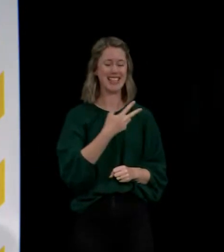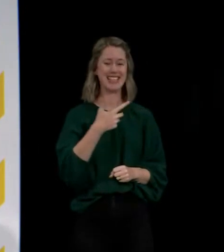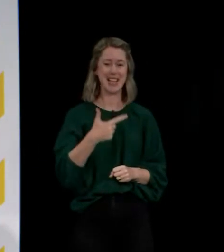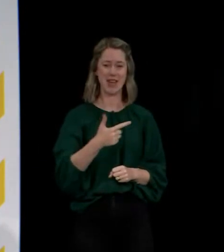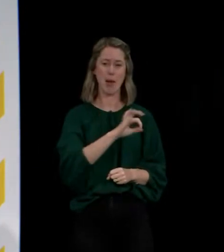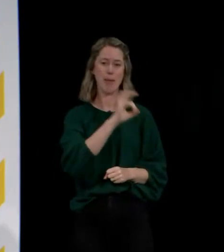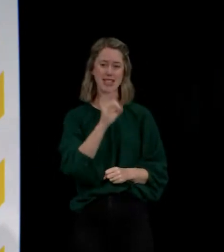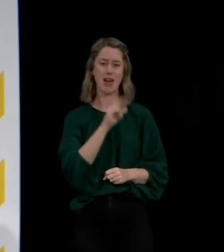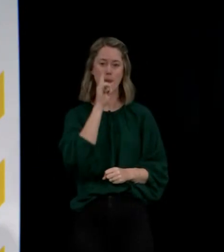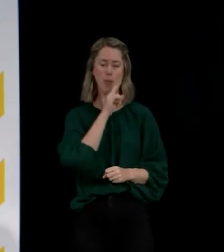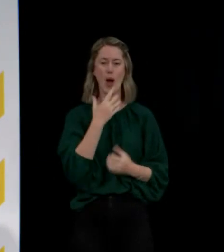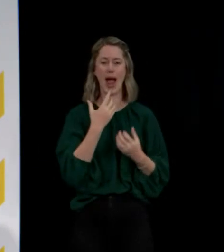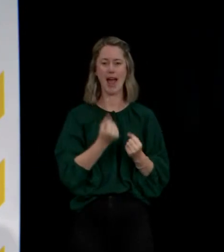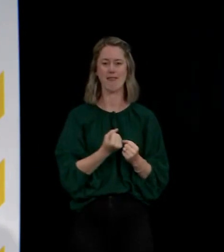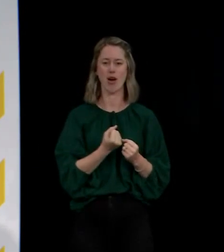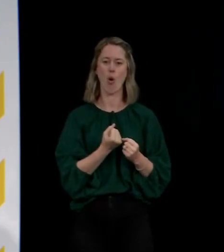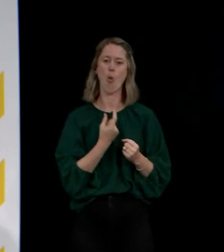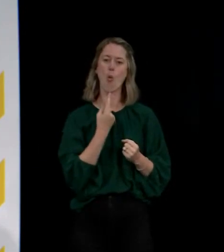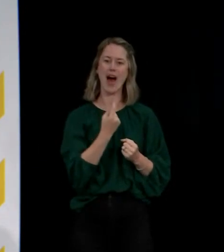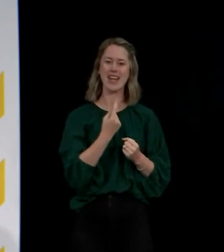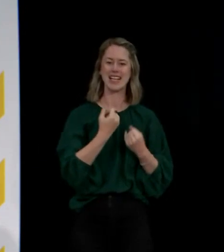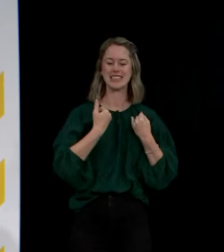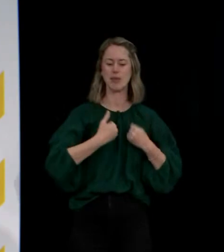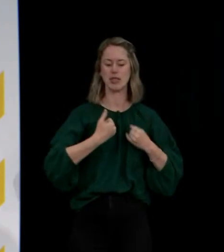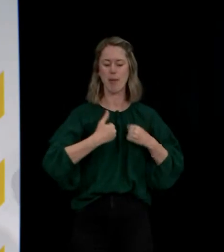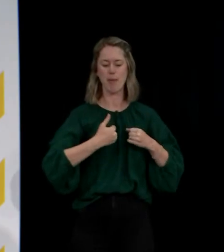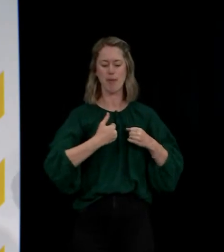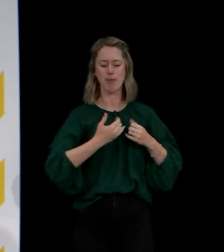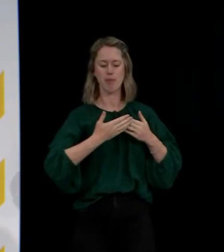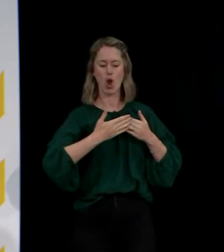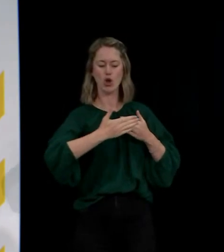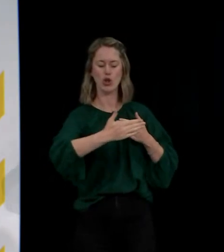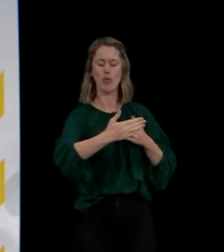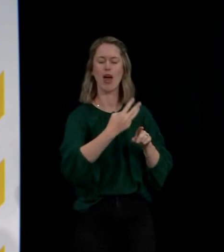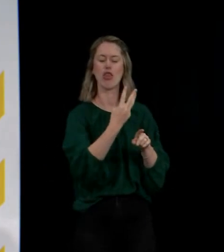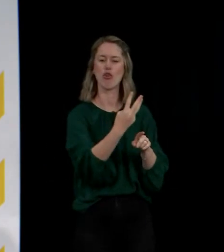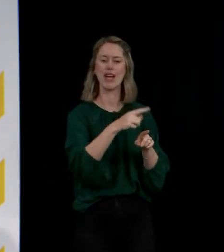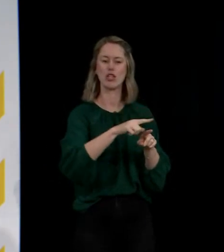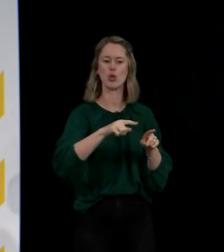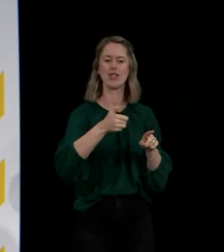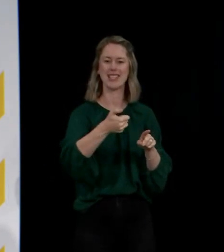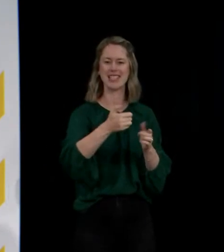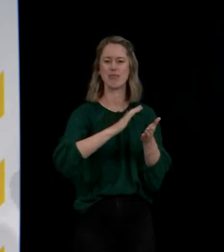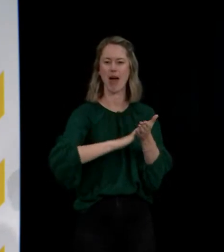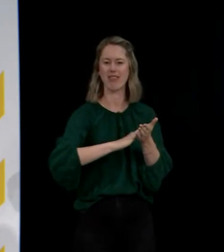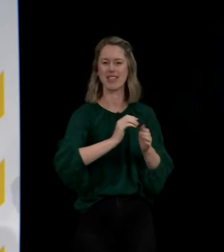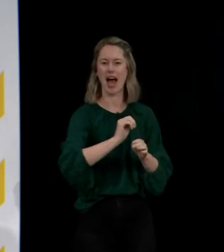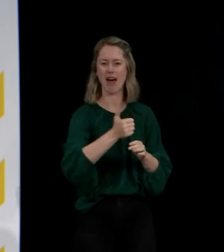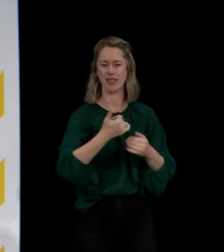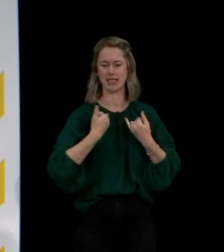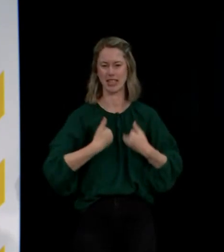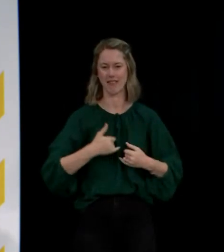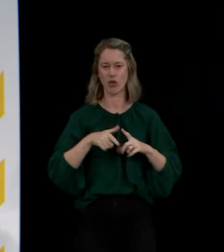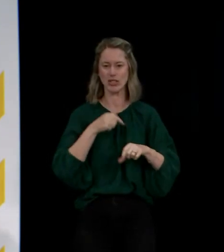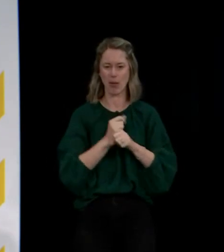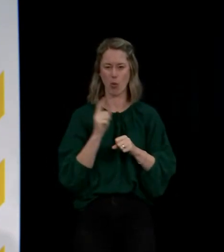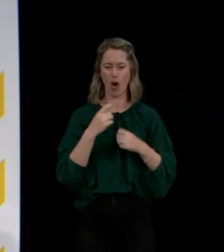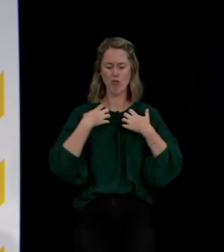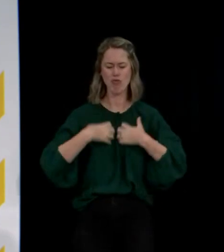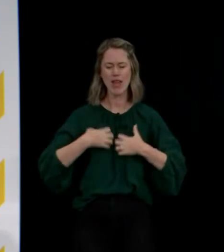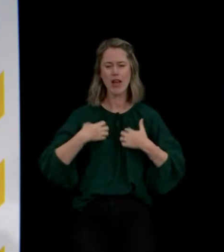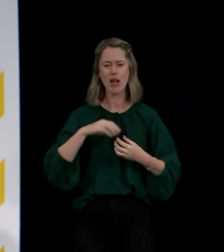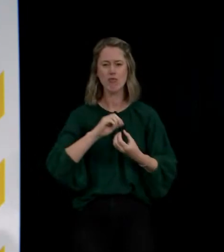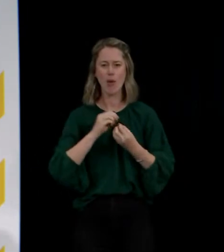37% of patients had at least one long COVID symptom, diagnosed 3 to 6 months after infection. The most common symptoms were breathing